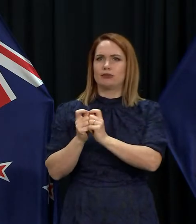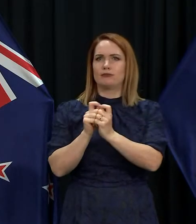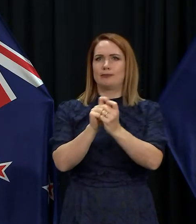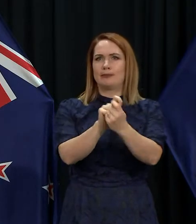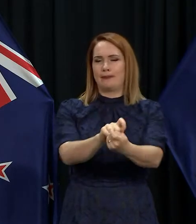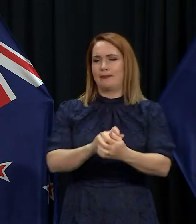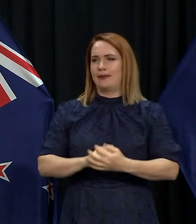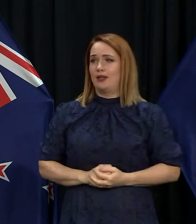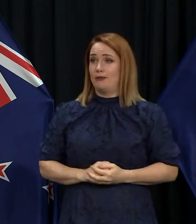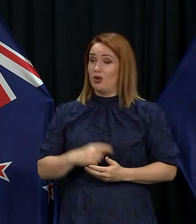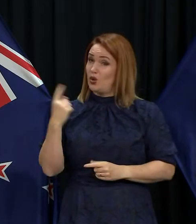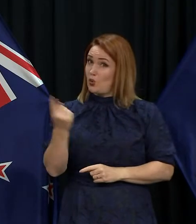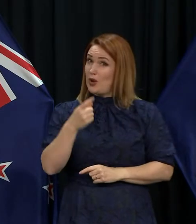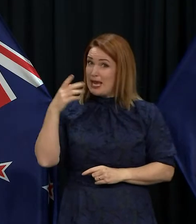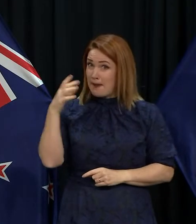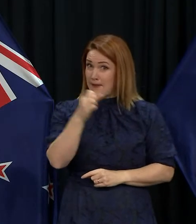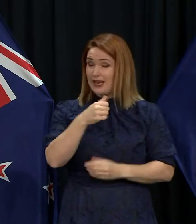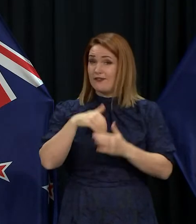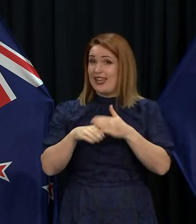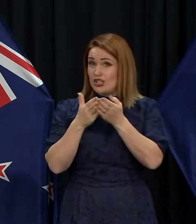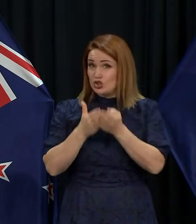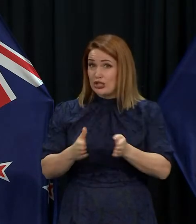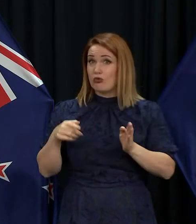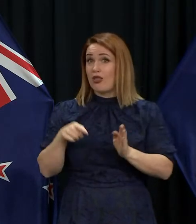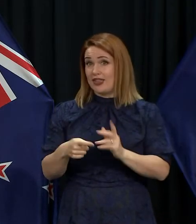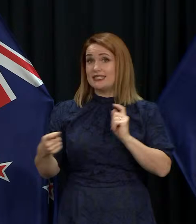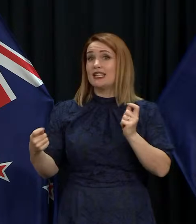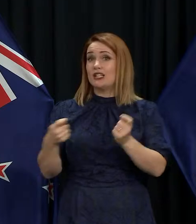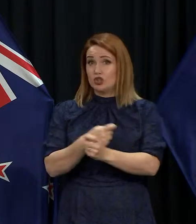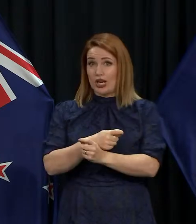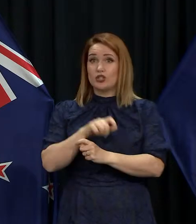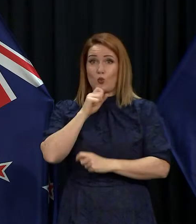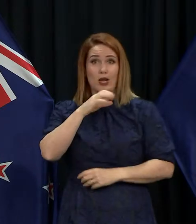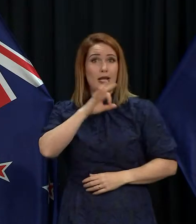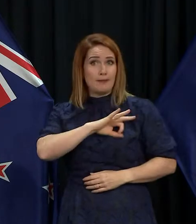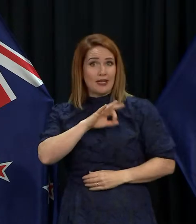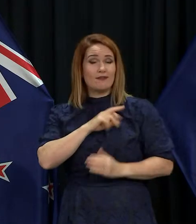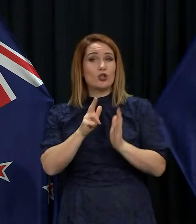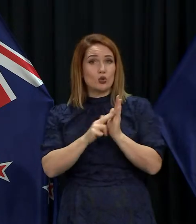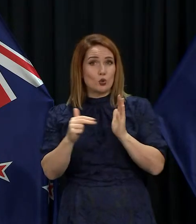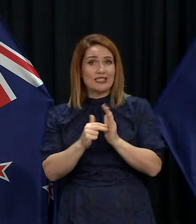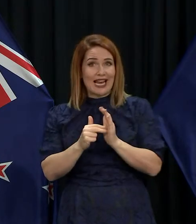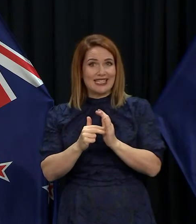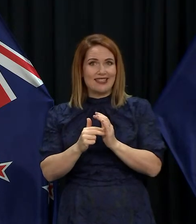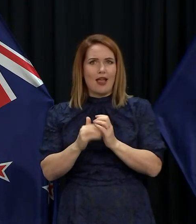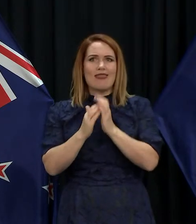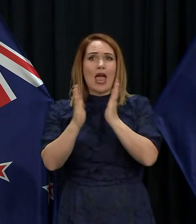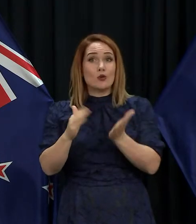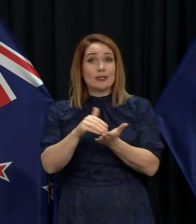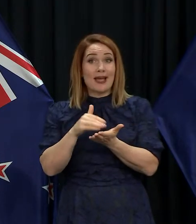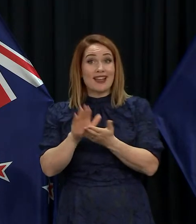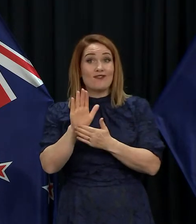question is, do we believe that generally these are changes that will be beneficial to New Zealand's housing market